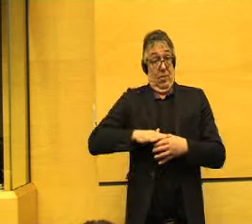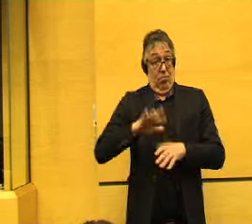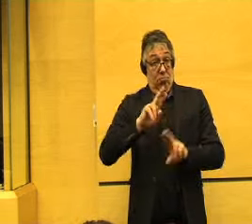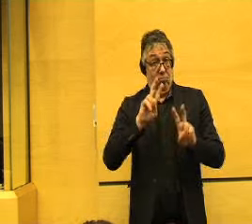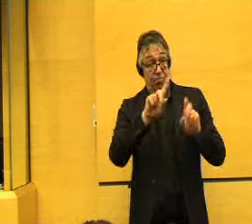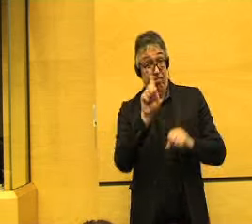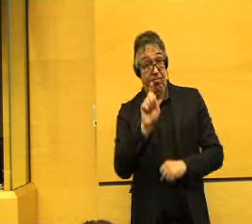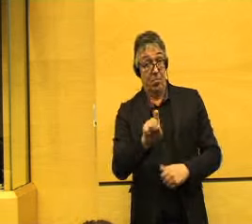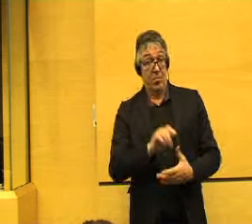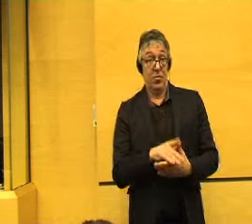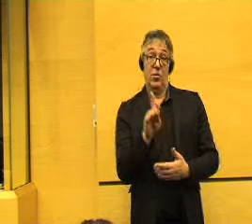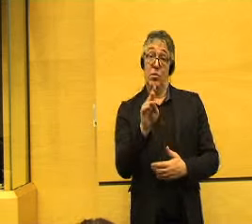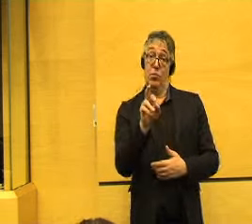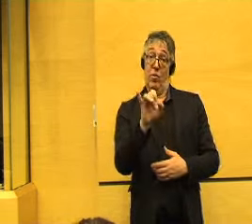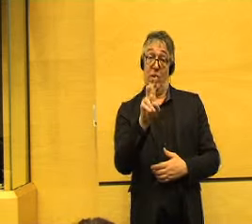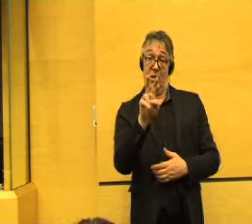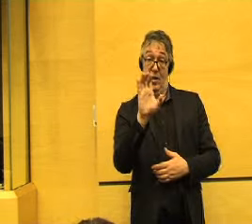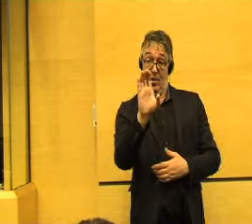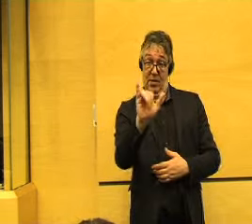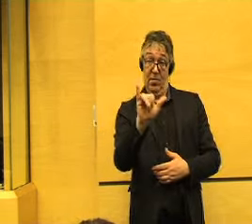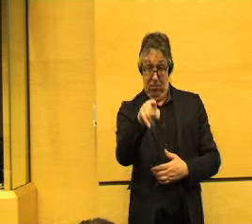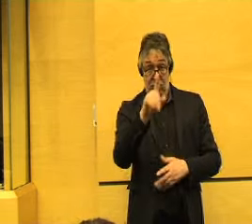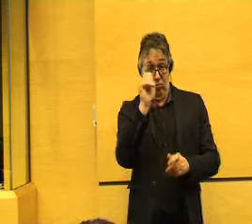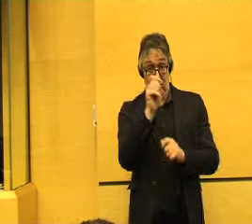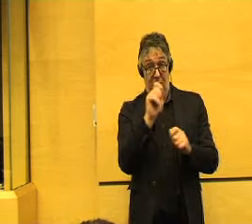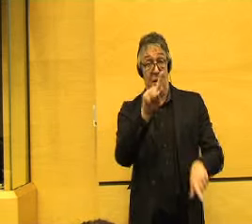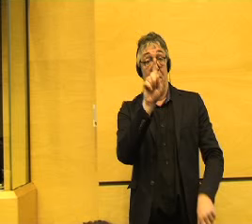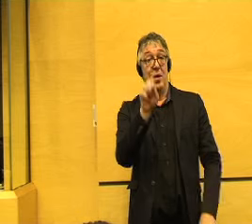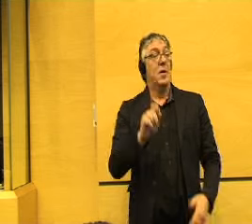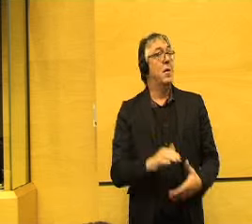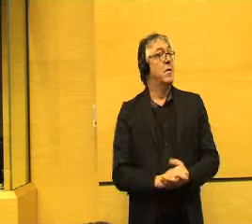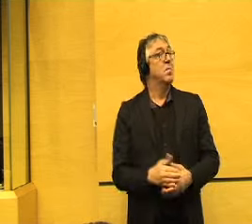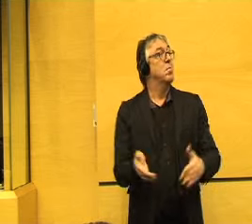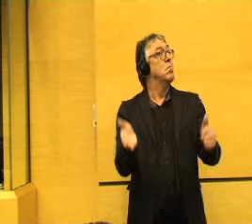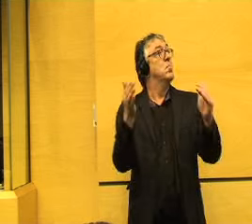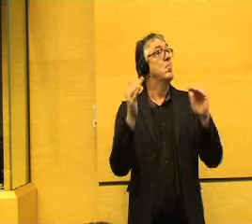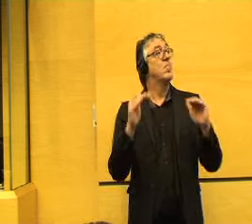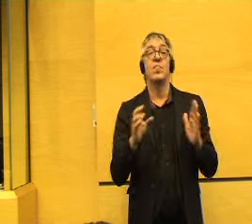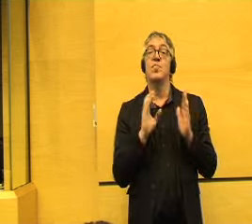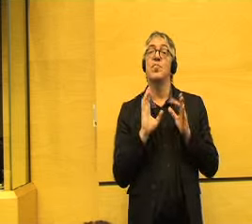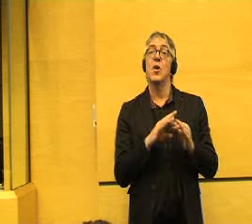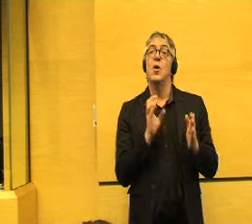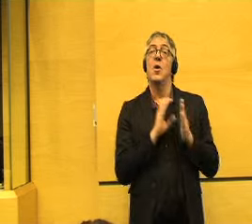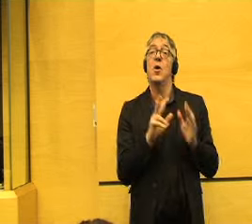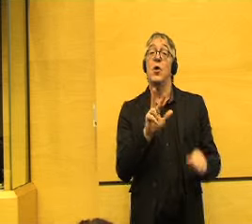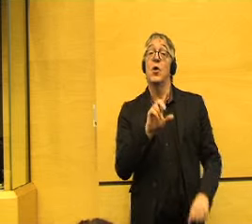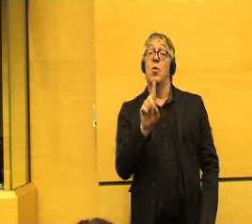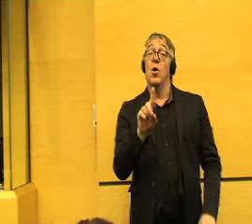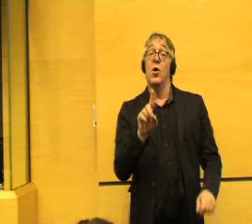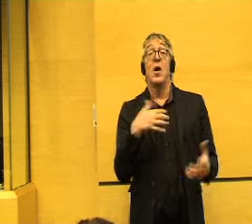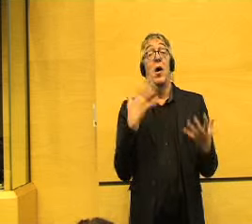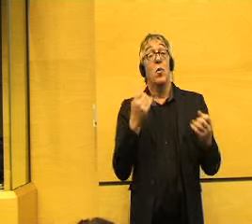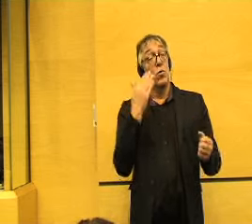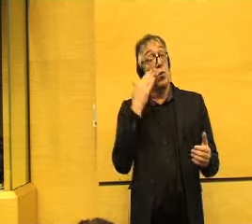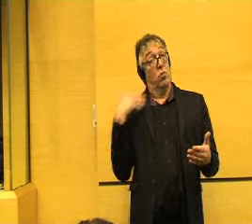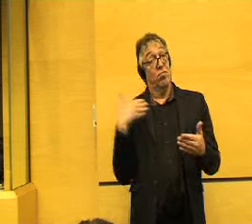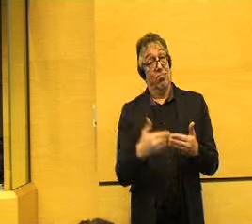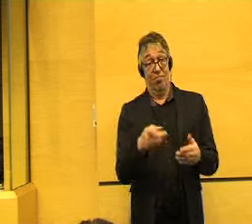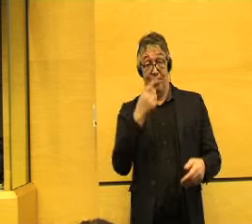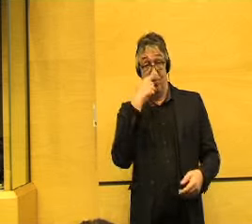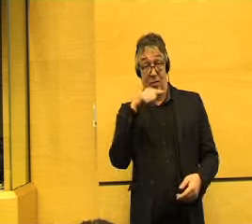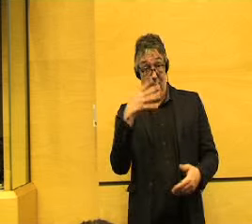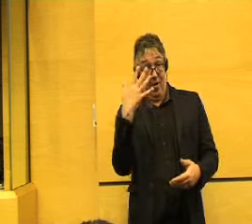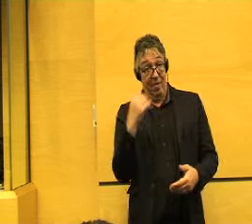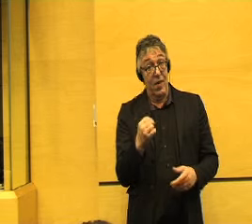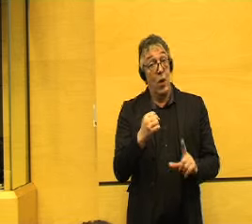provide information on what measures have been taken to collect disaggregated data and statistics, and